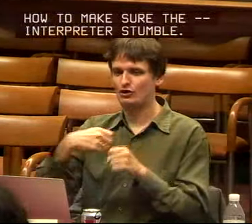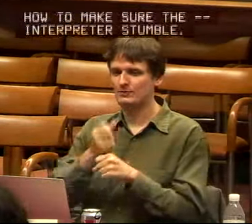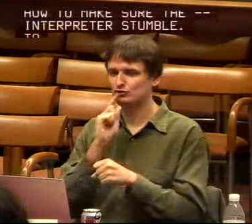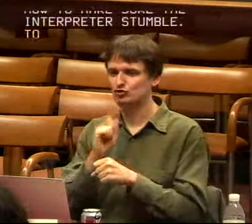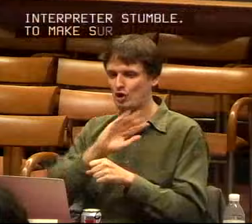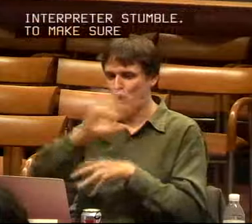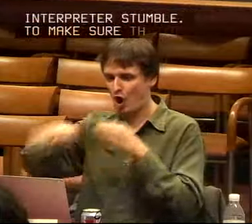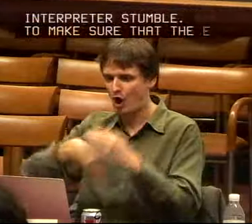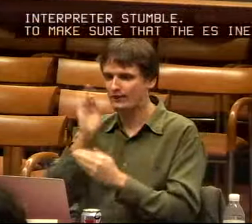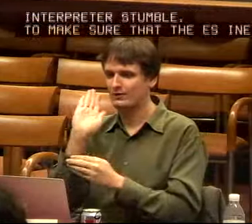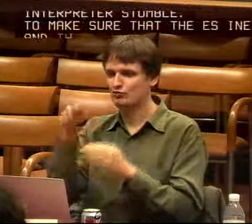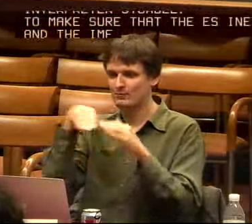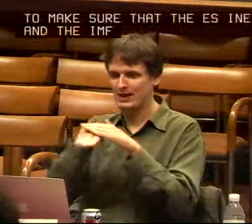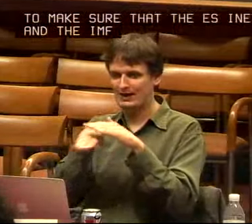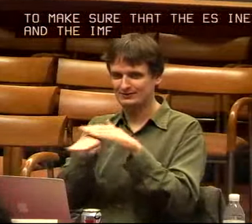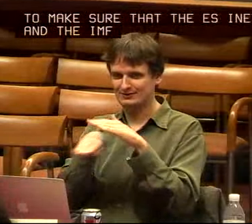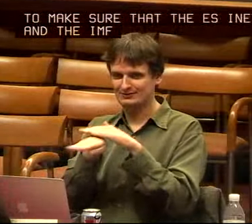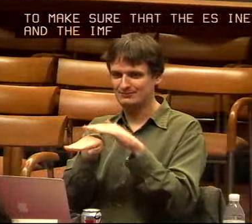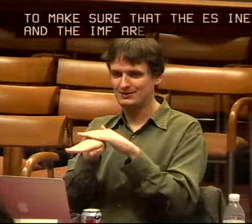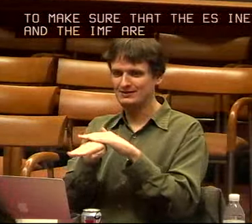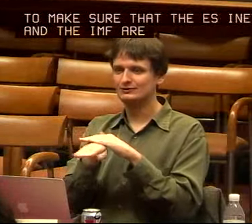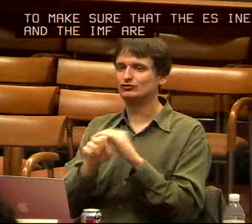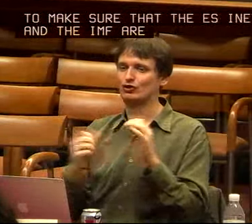are compatible for open networks.